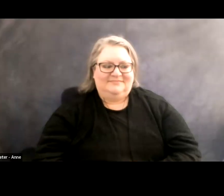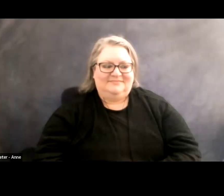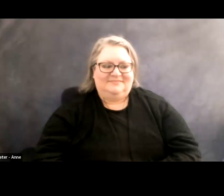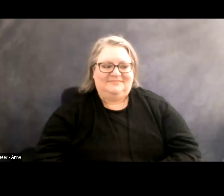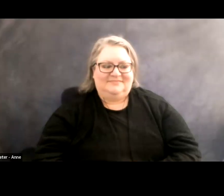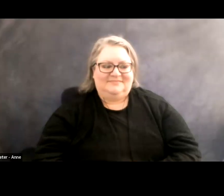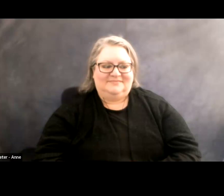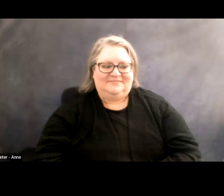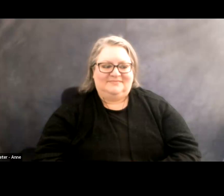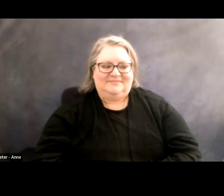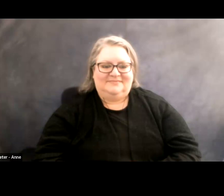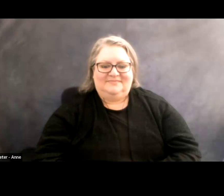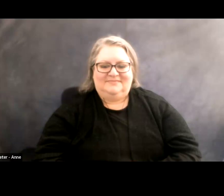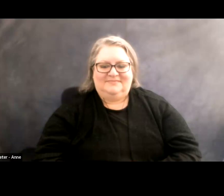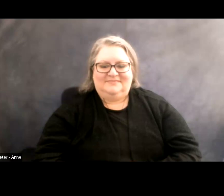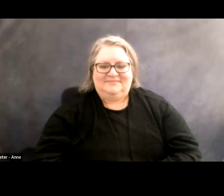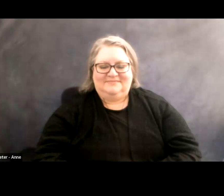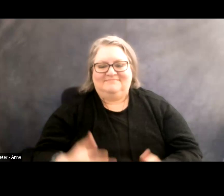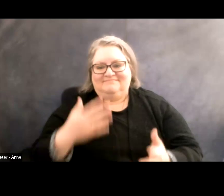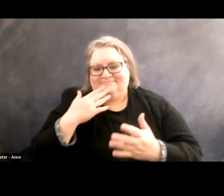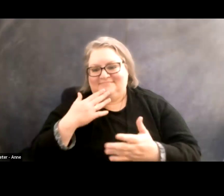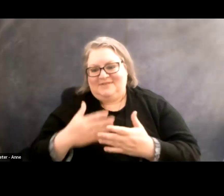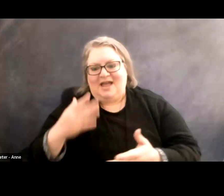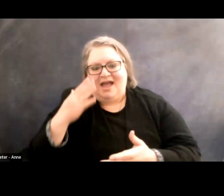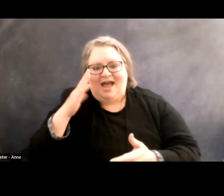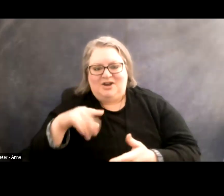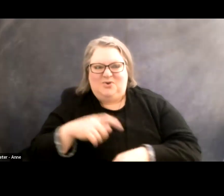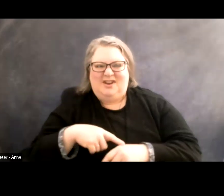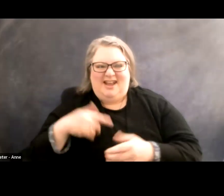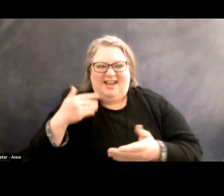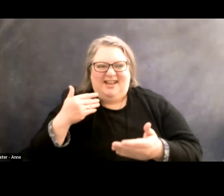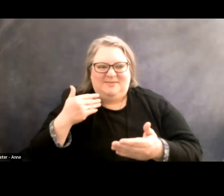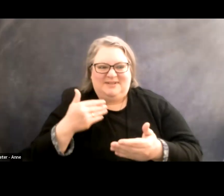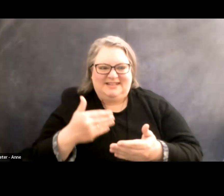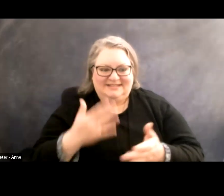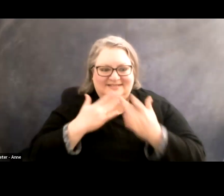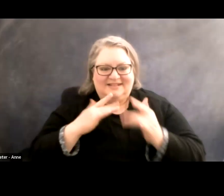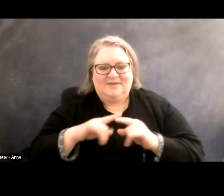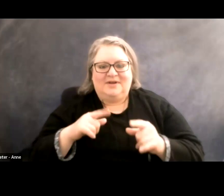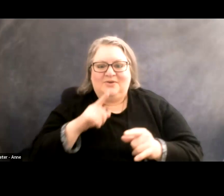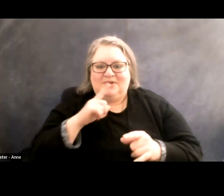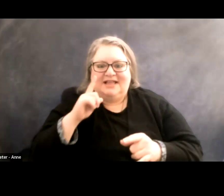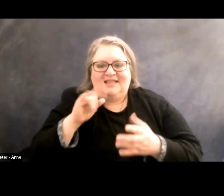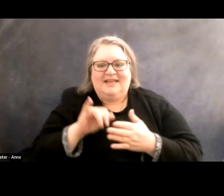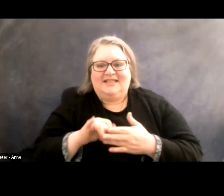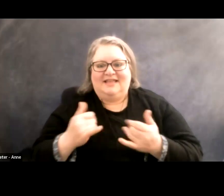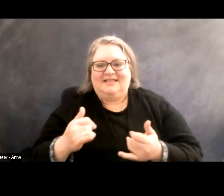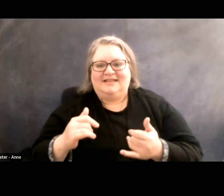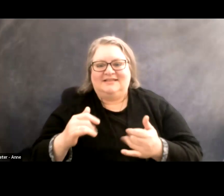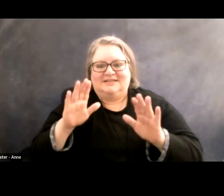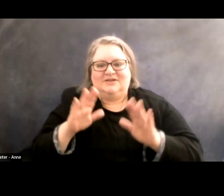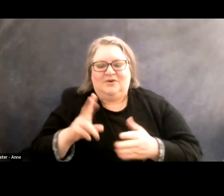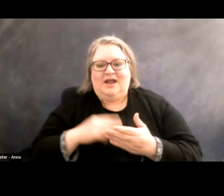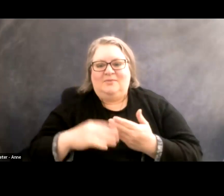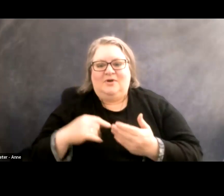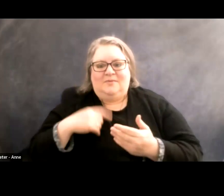Thanks so much, Nena. I know we're starting to run up against time, but I really think that this is such a great program. So